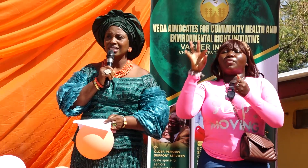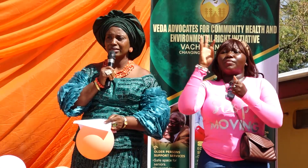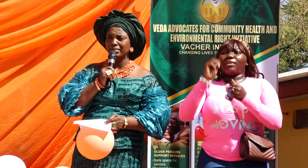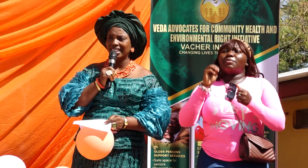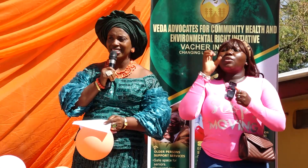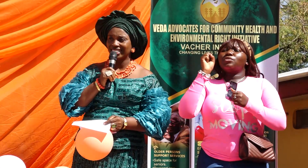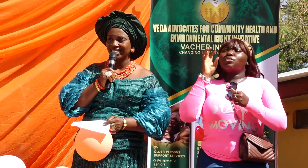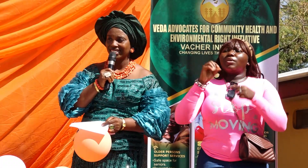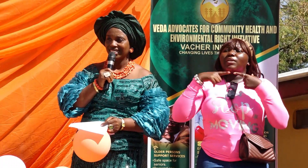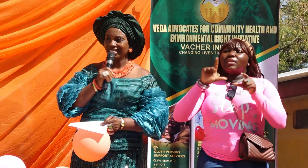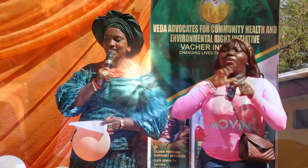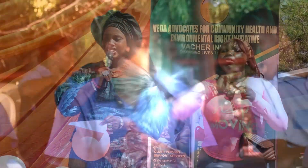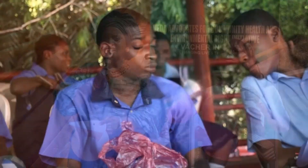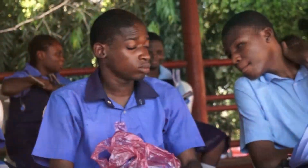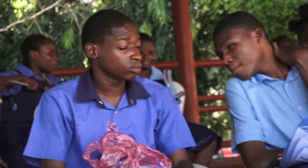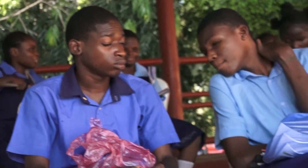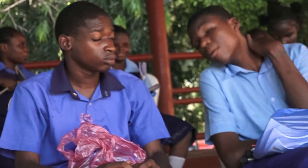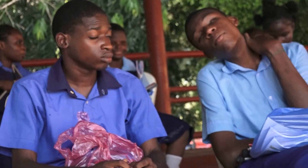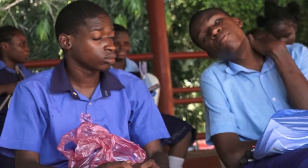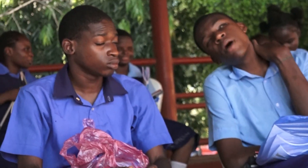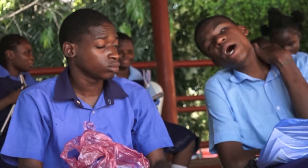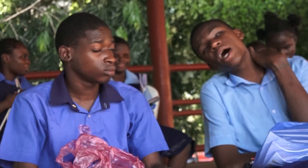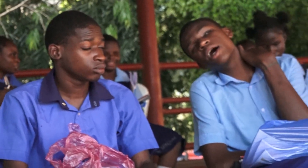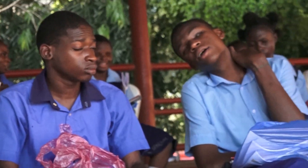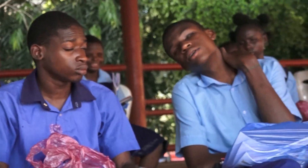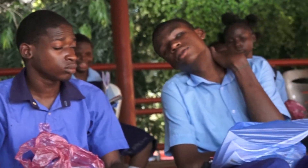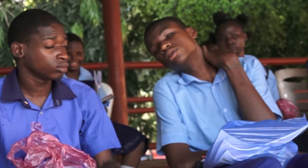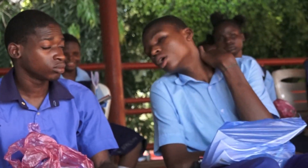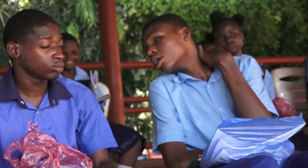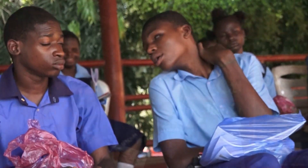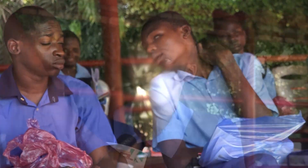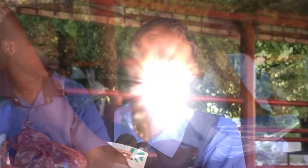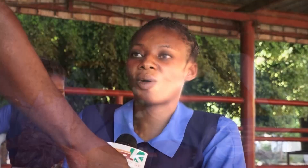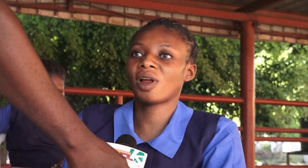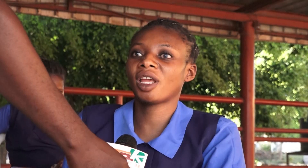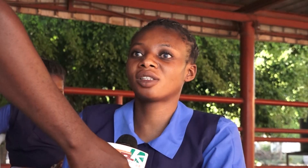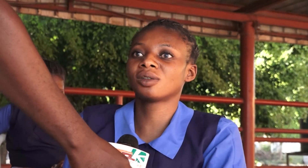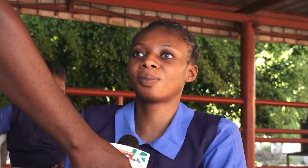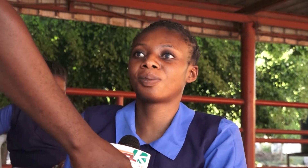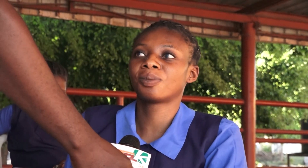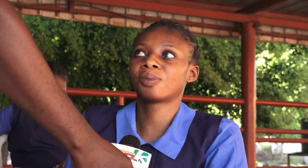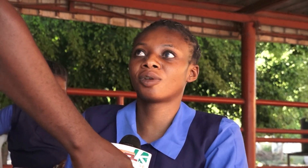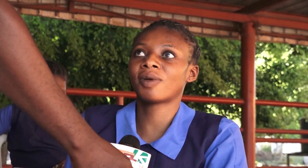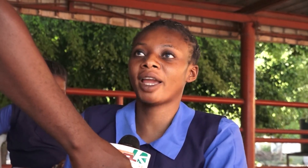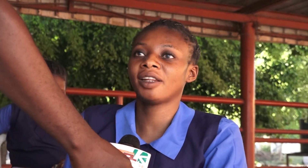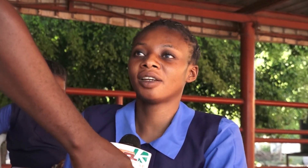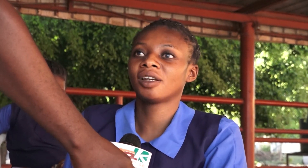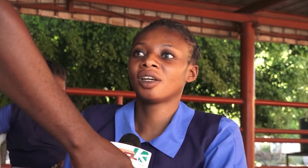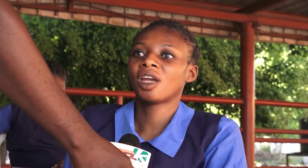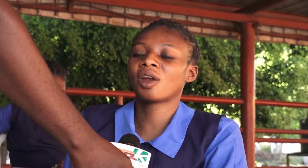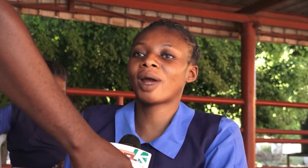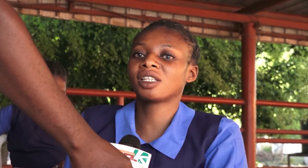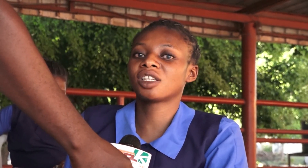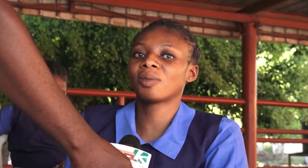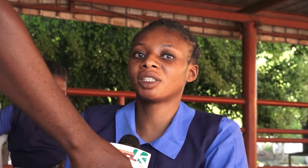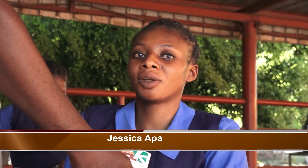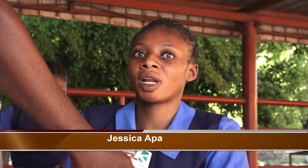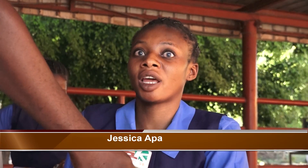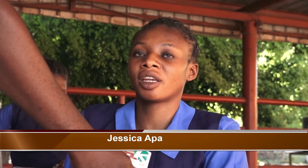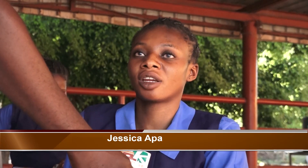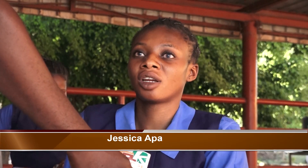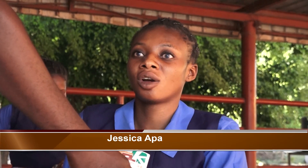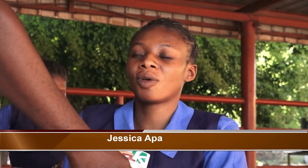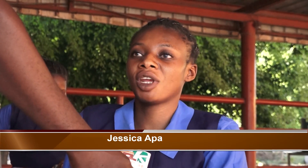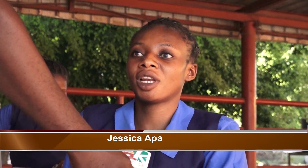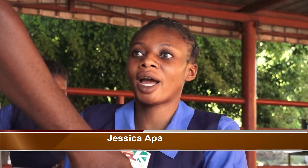stop discriminating. The physically challenged express some of the challenges they face in the society. A writing